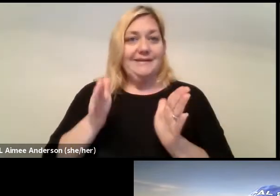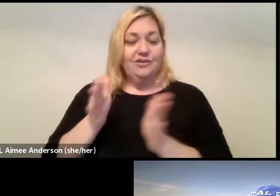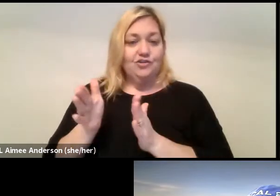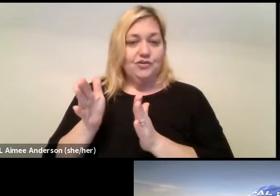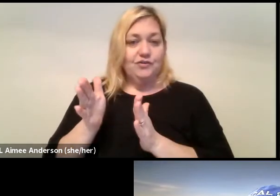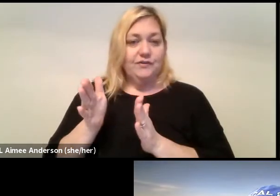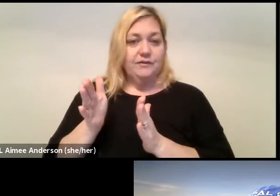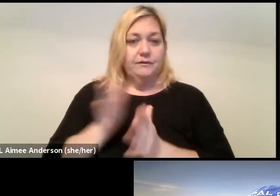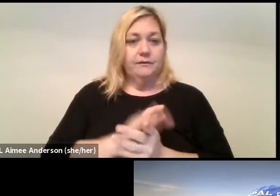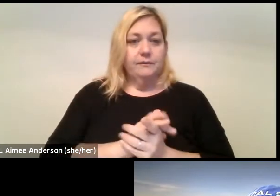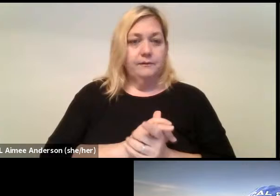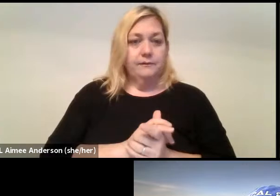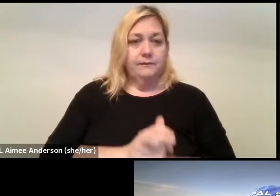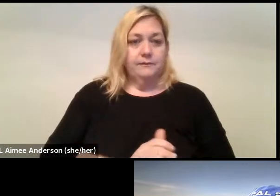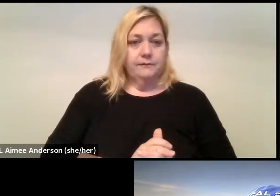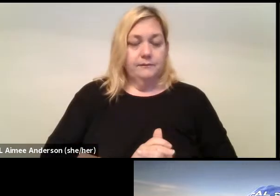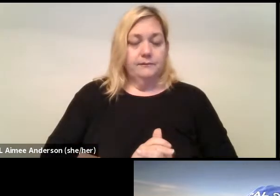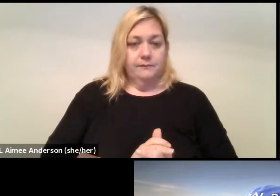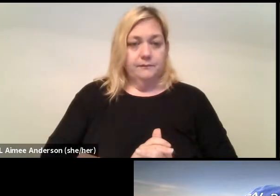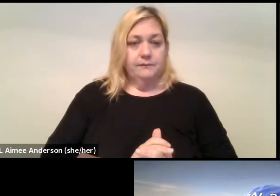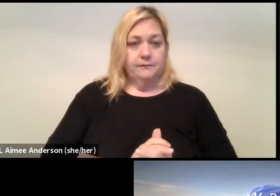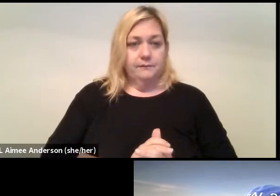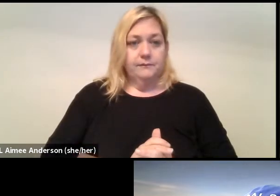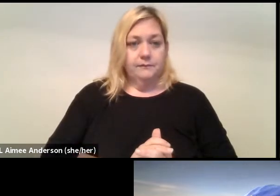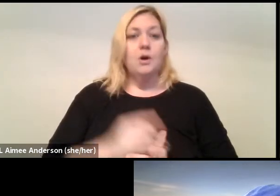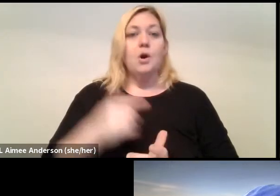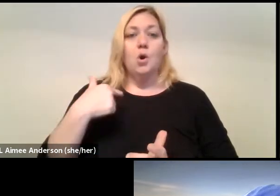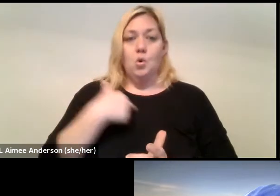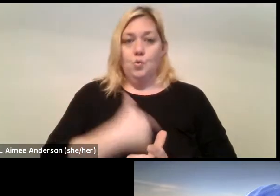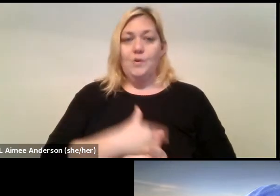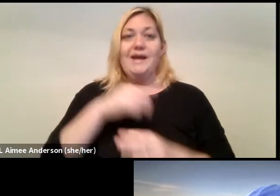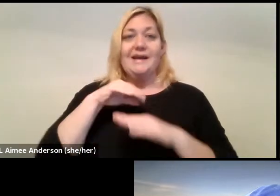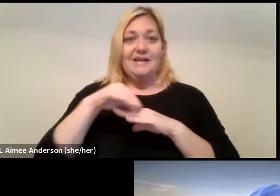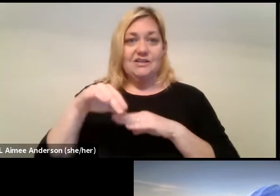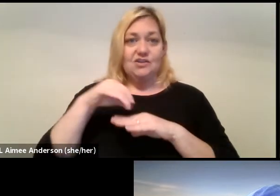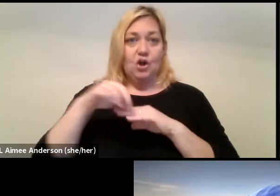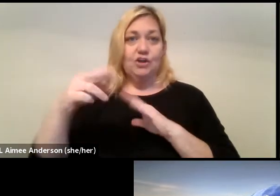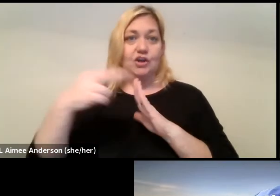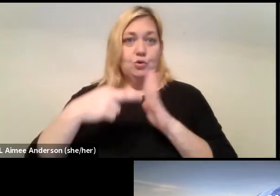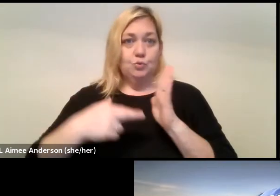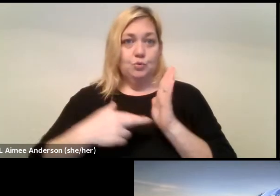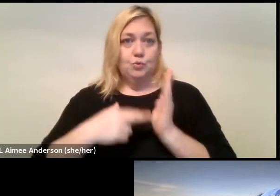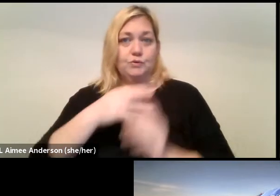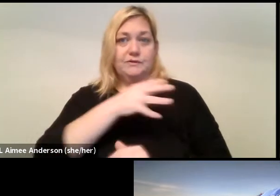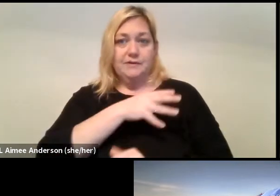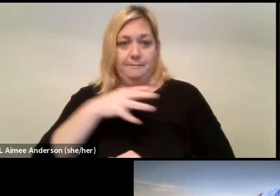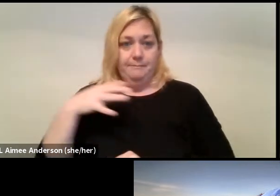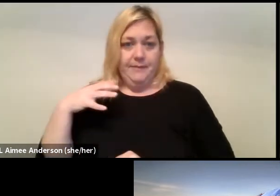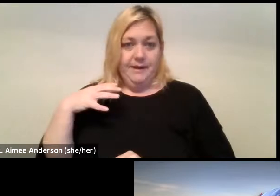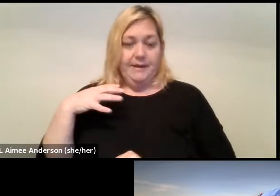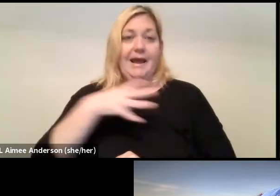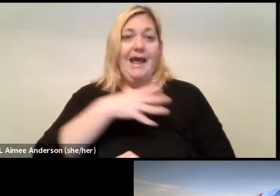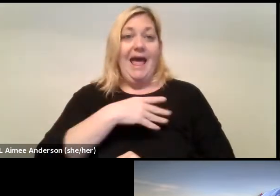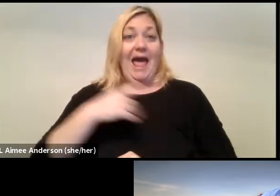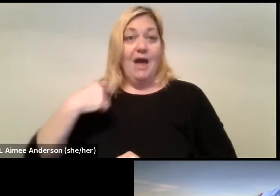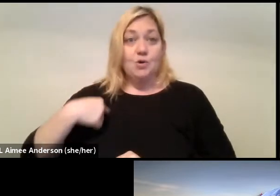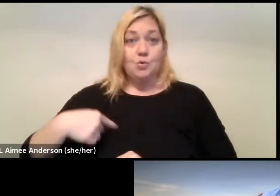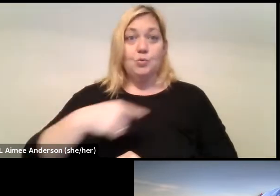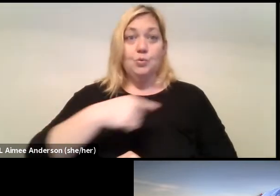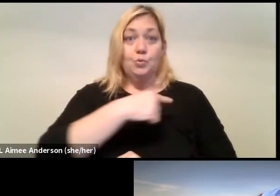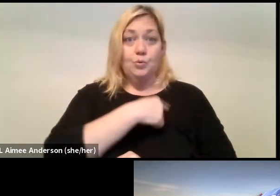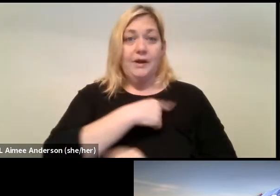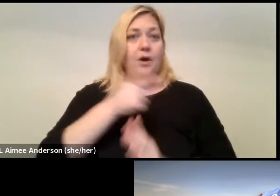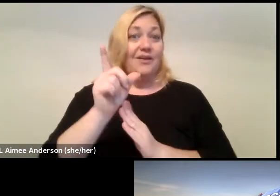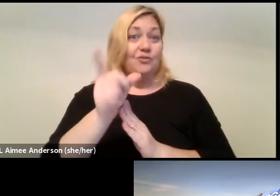again consulted the Rules Committee. We consulted the Rules Committee. And we had extensive. That is 1